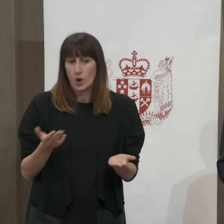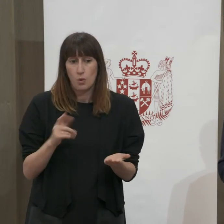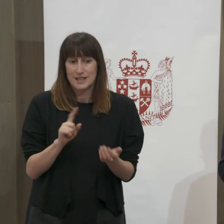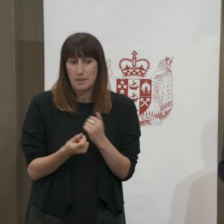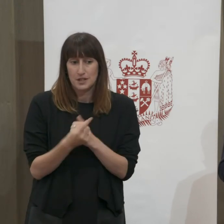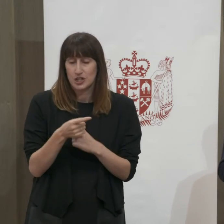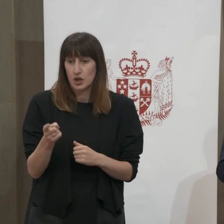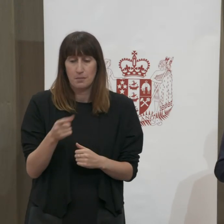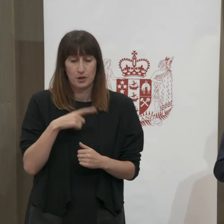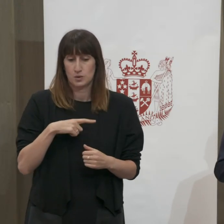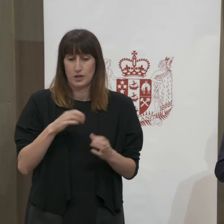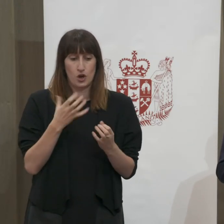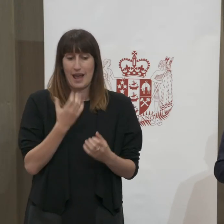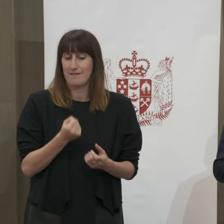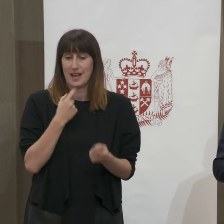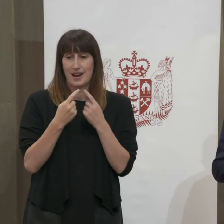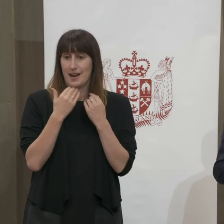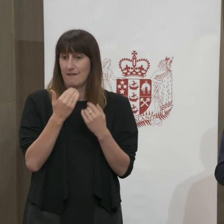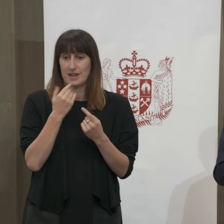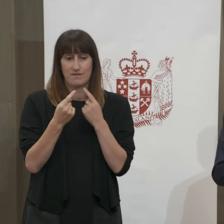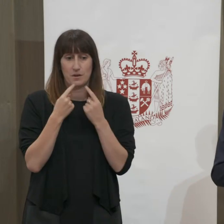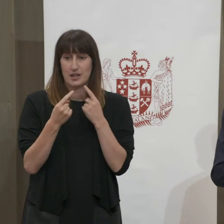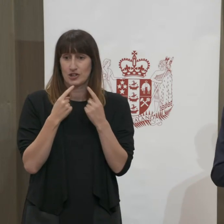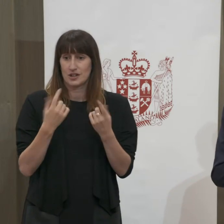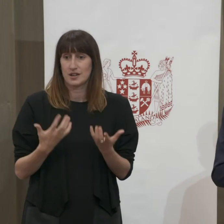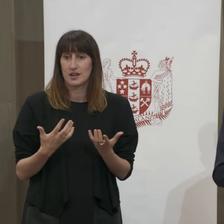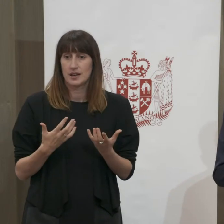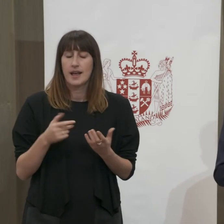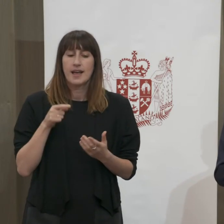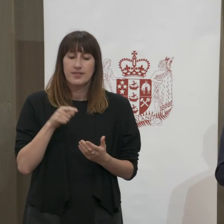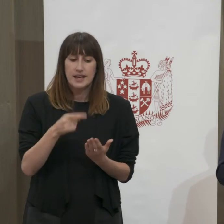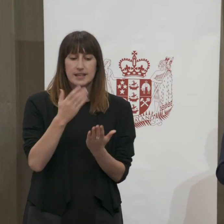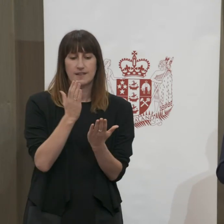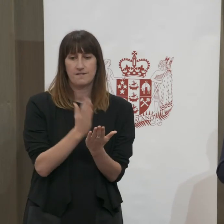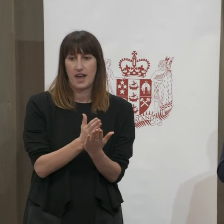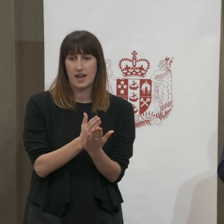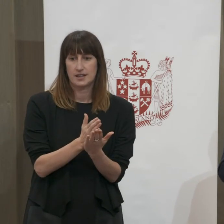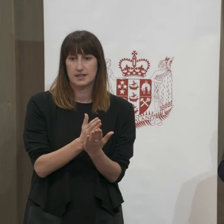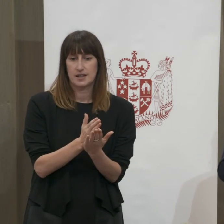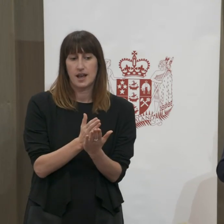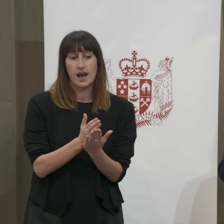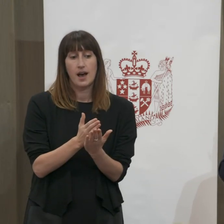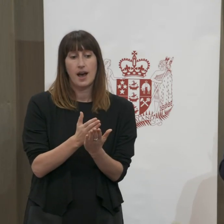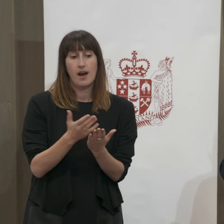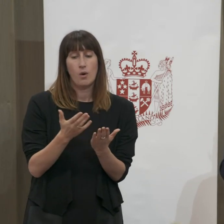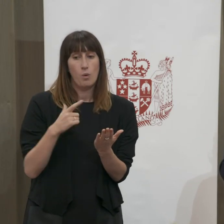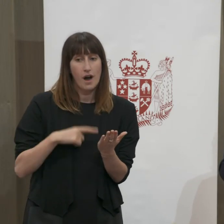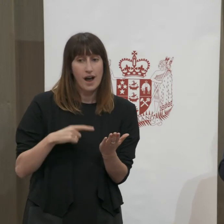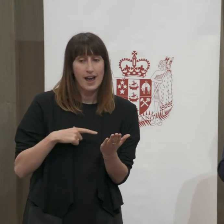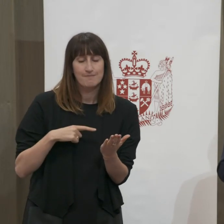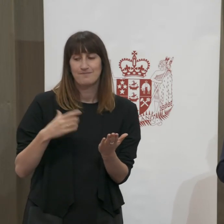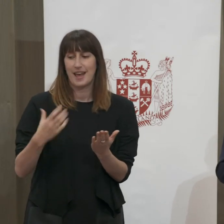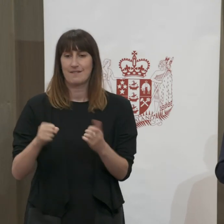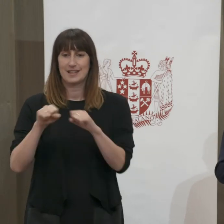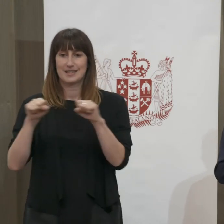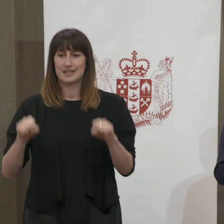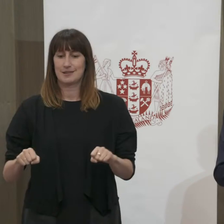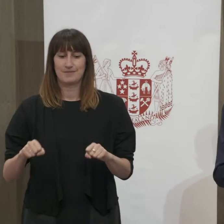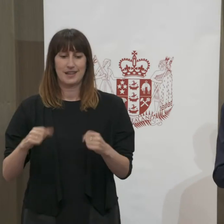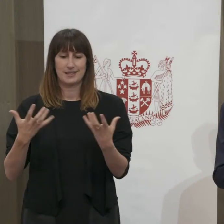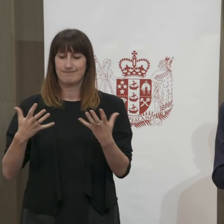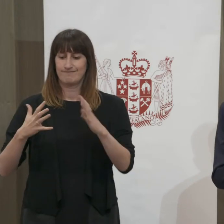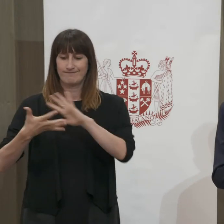enough information. These facts are in part the consequence of a system that is disjointed